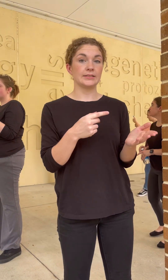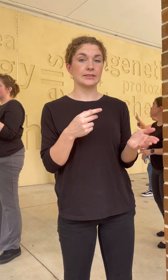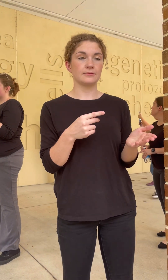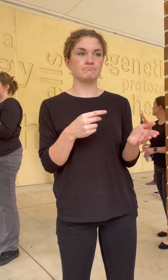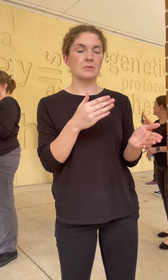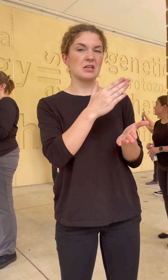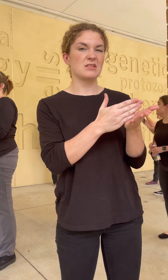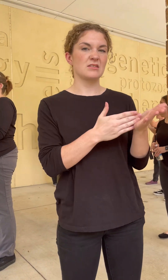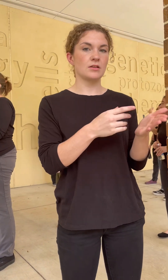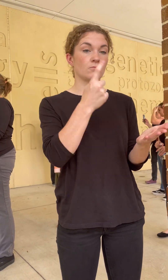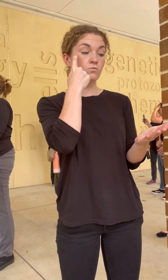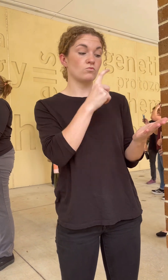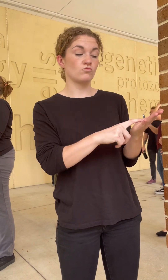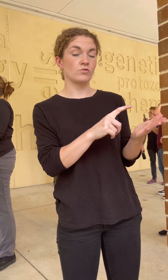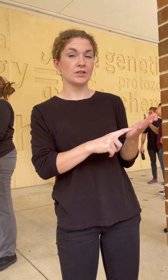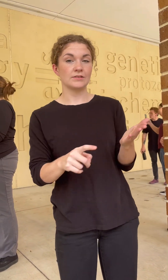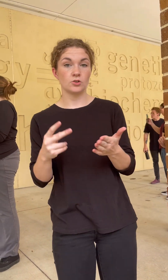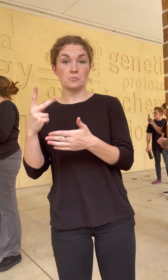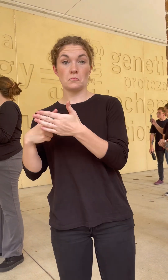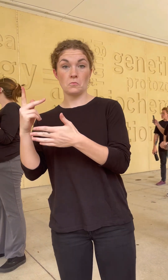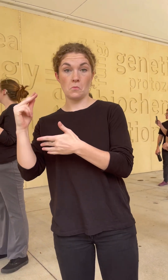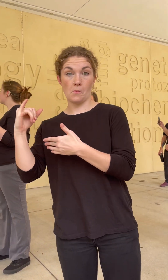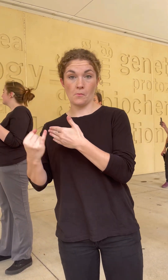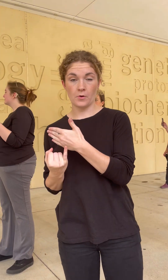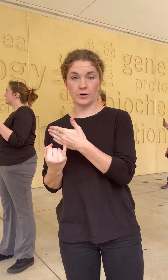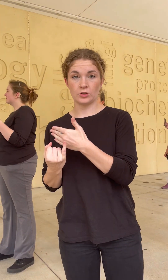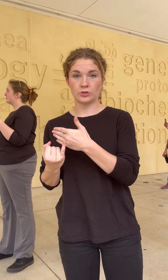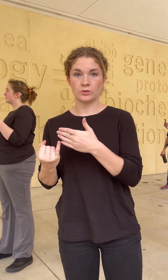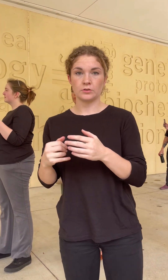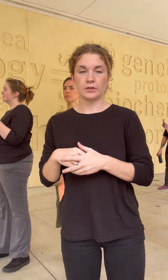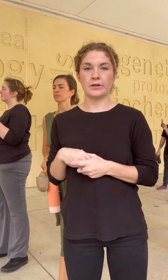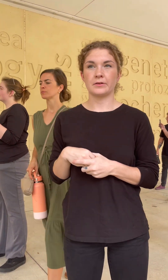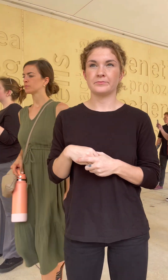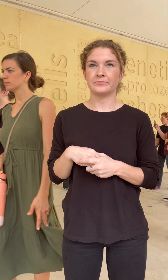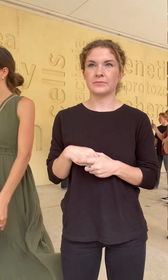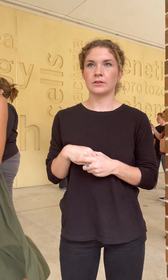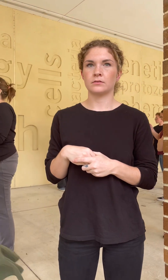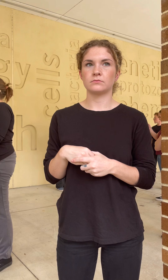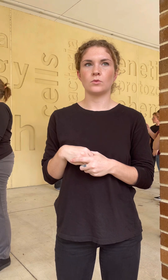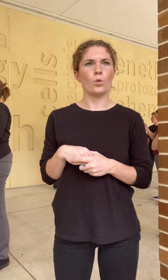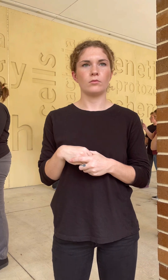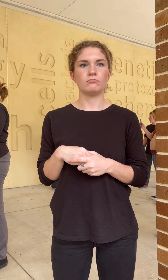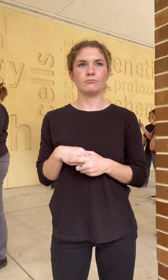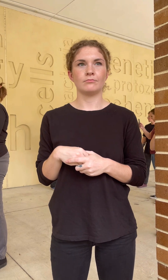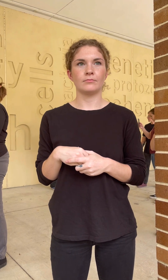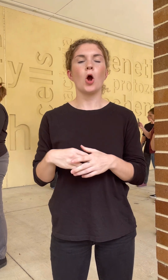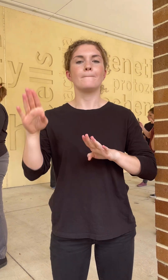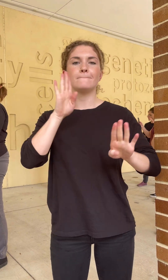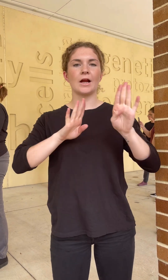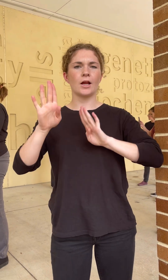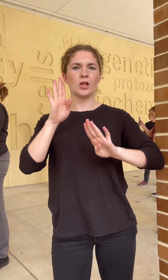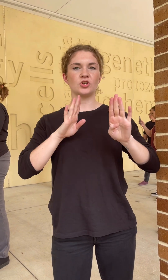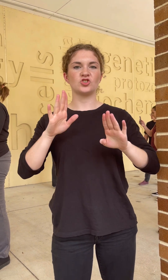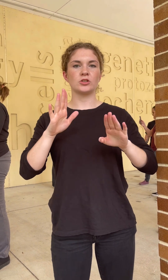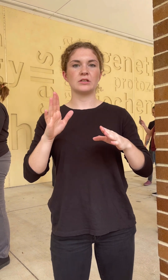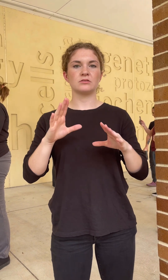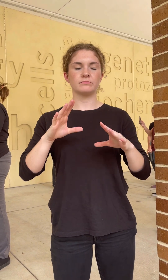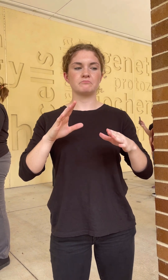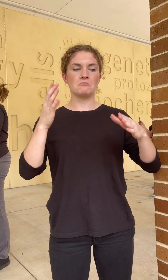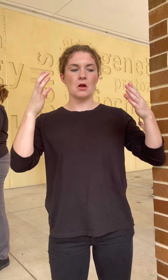So the biology program does fall under the College of Arts and Sciences. So the coordinator of the General